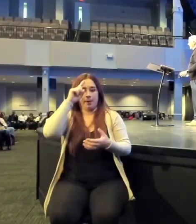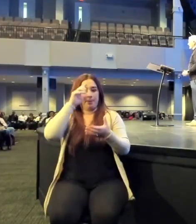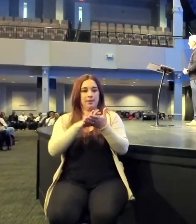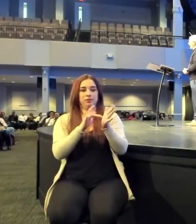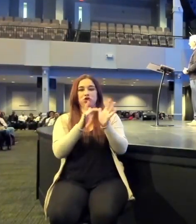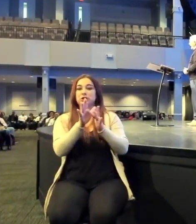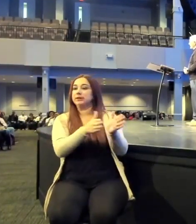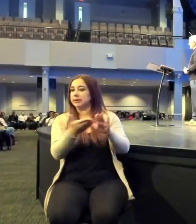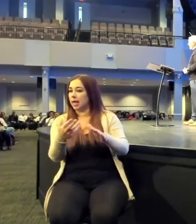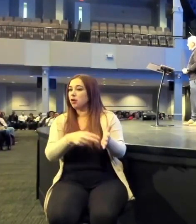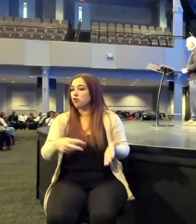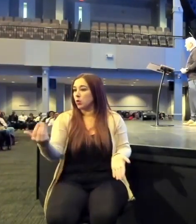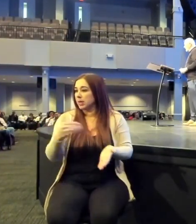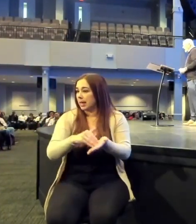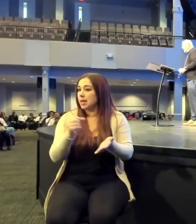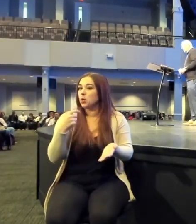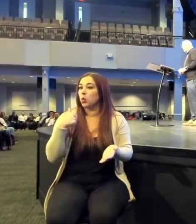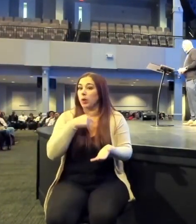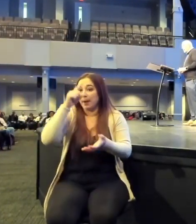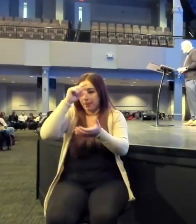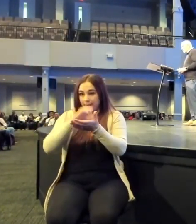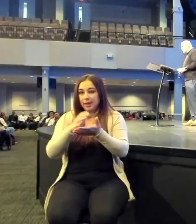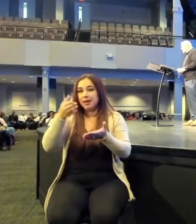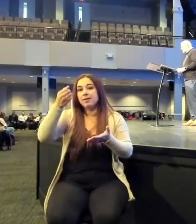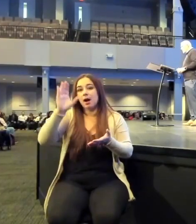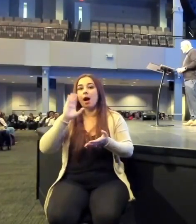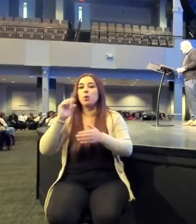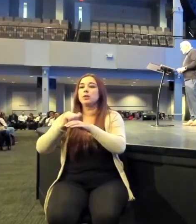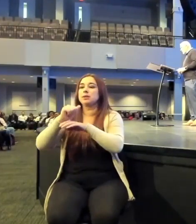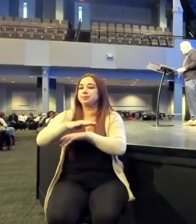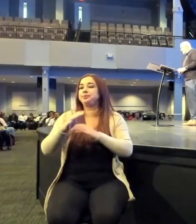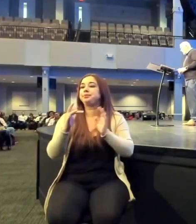died and rose again, and so we believe that God